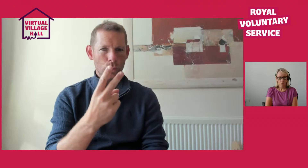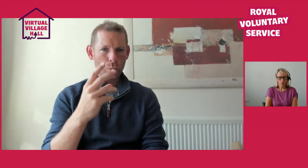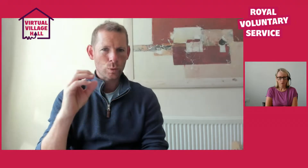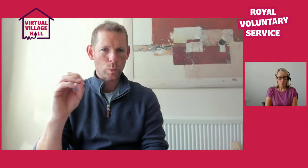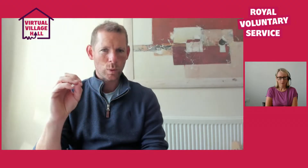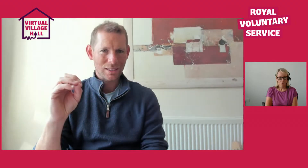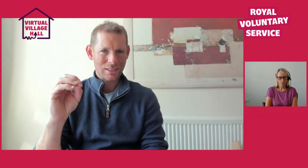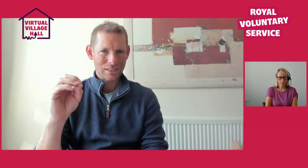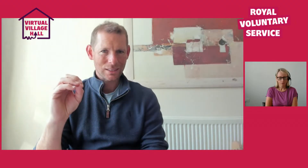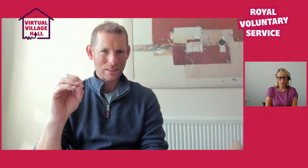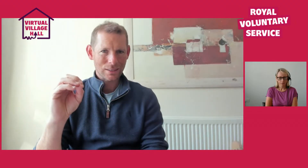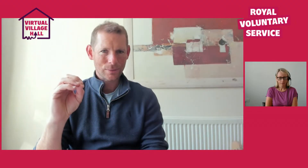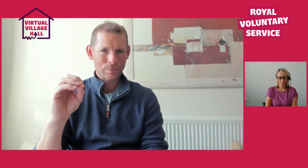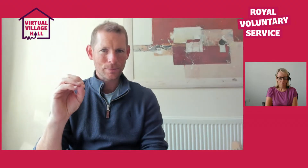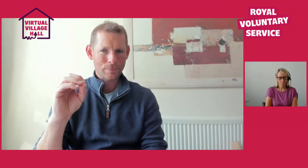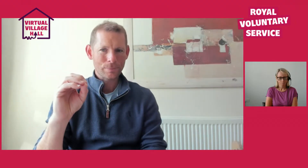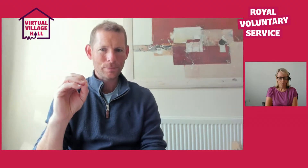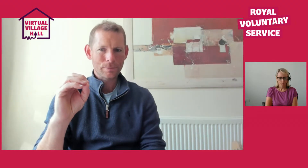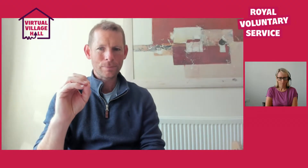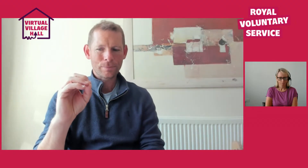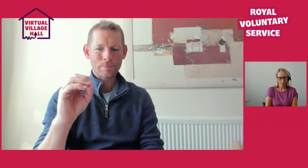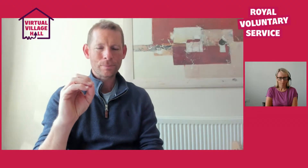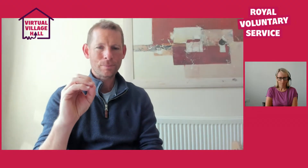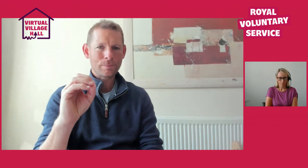So 2, 0 is 20.